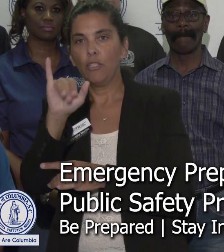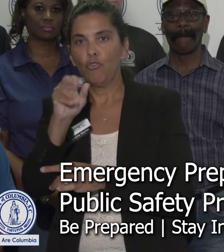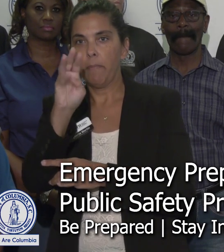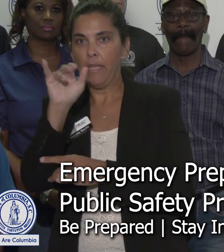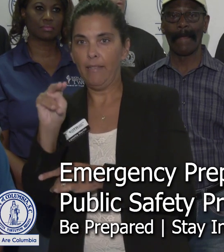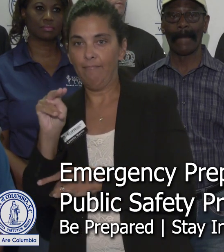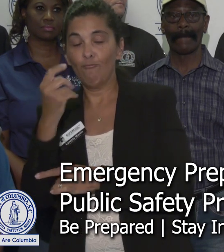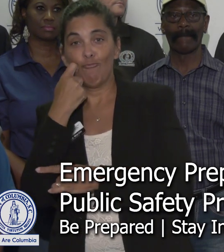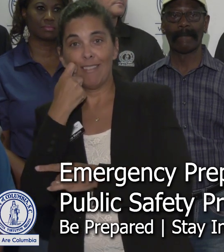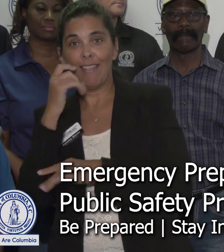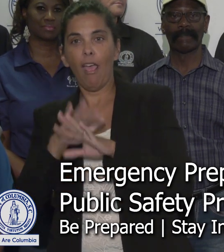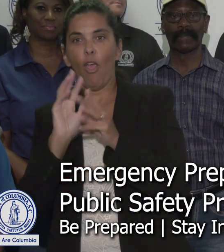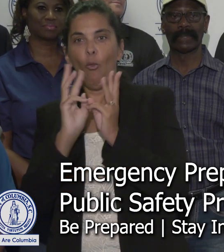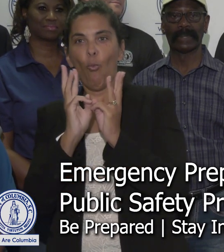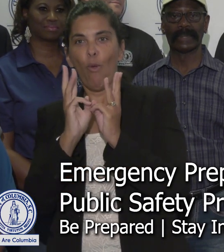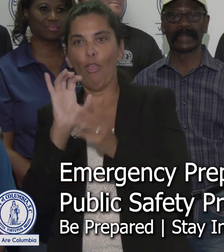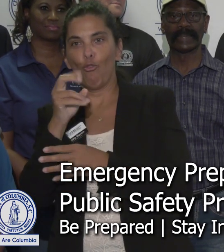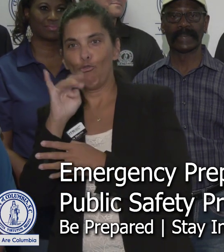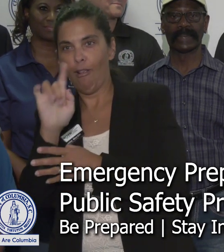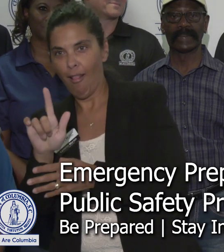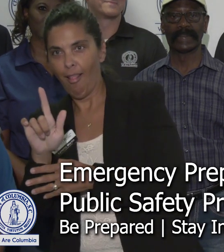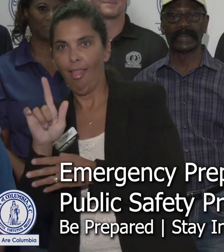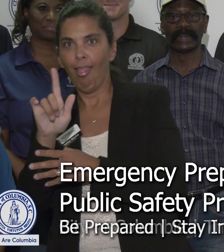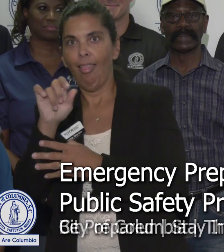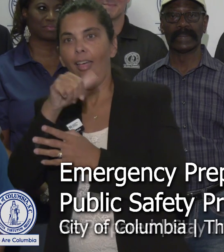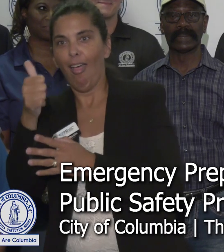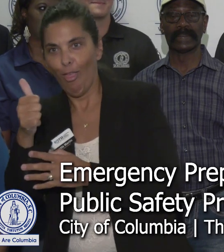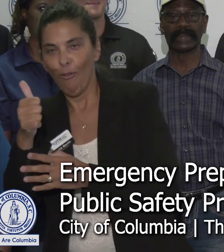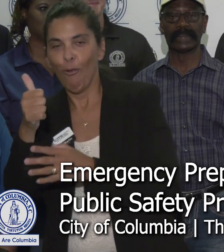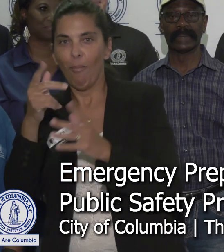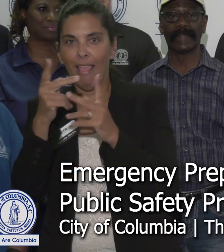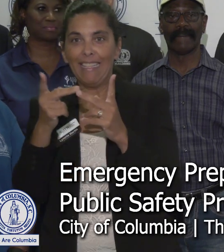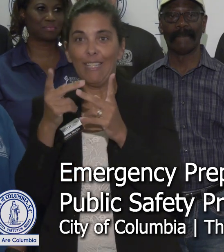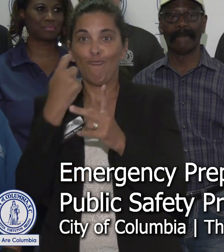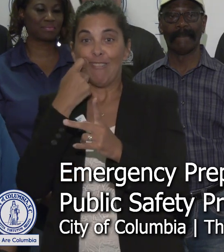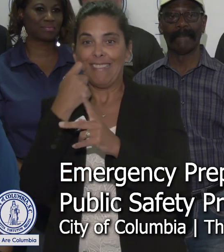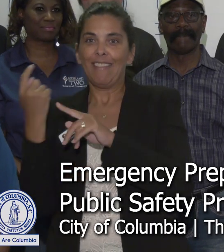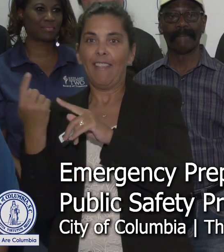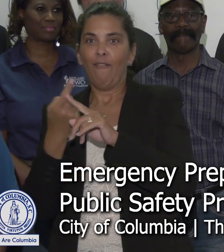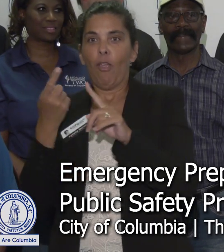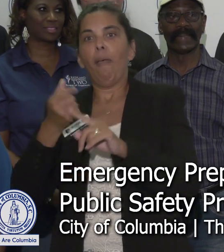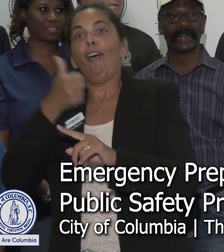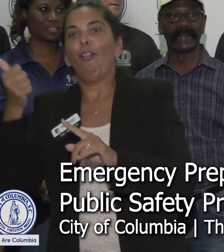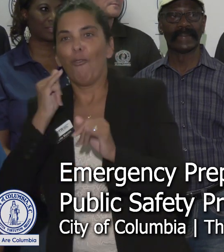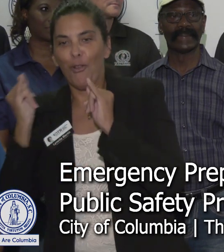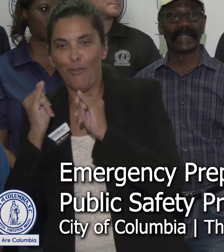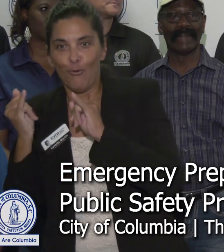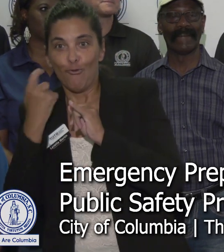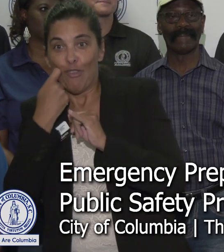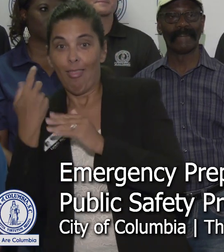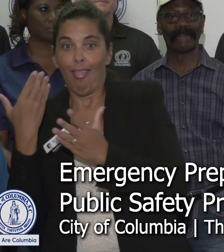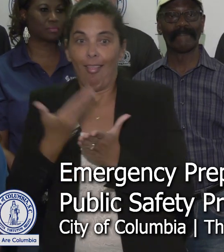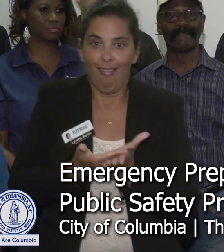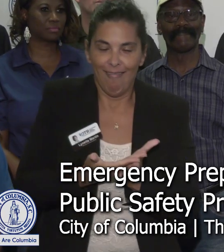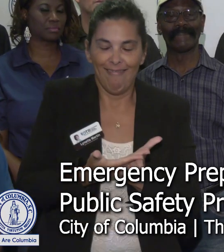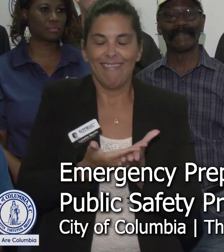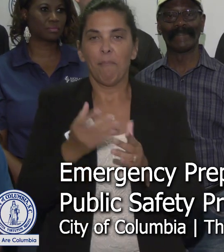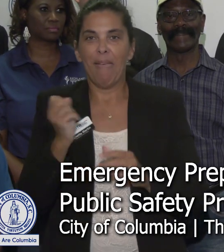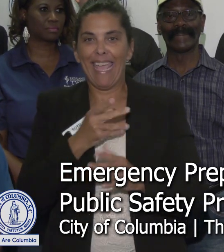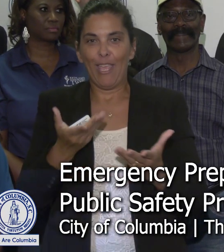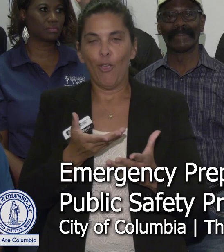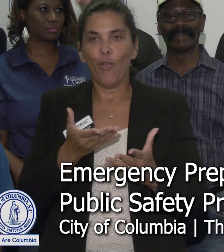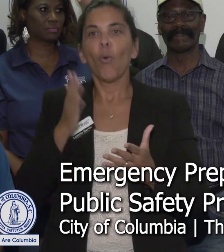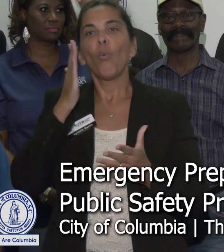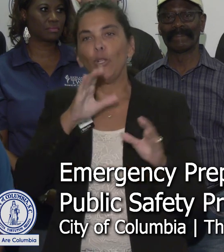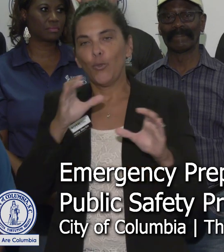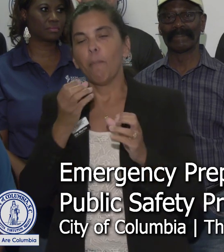Weather Channel and other outlets. He's just coming from an interview, as a matter of fact, and we'll probably be doing a lot of that in